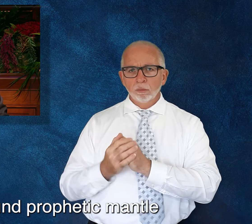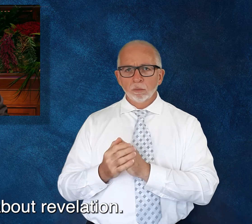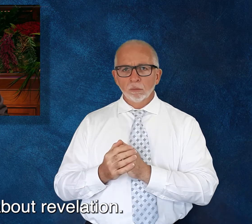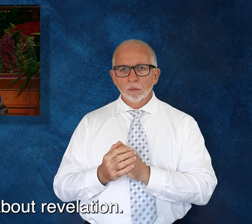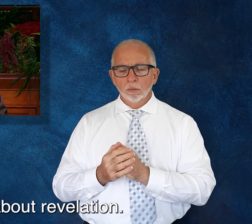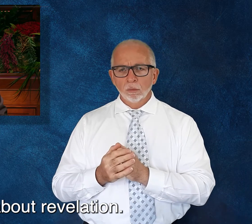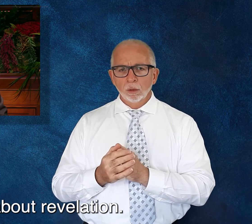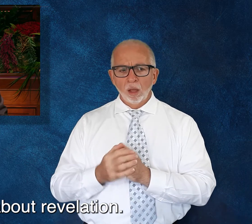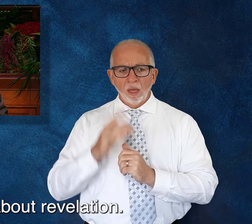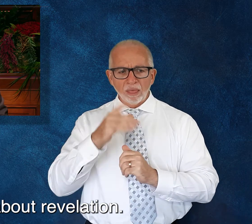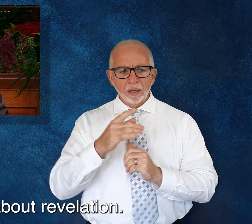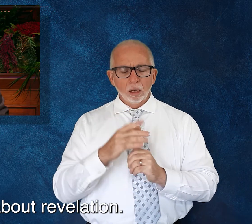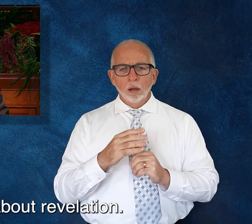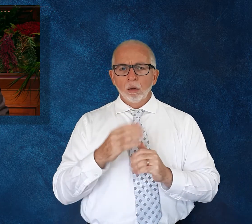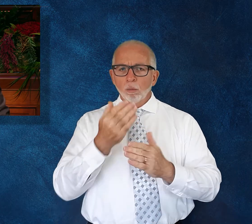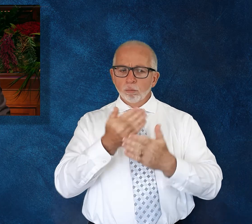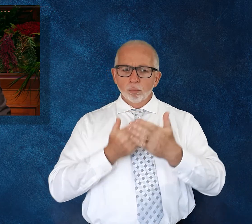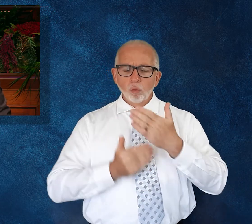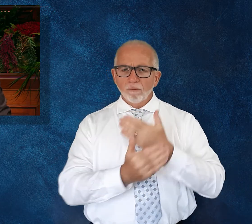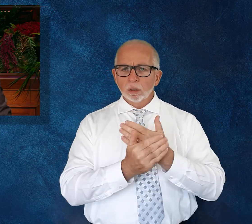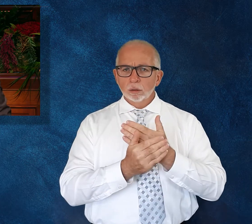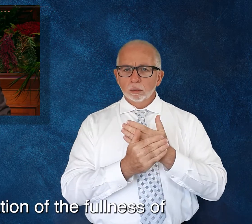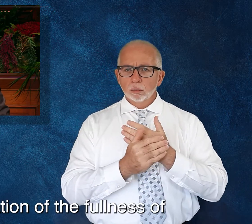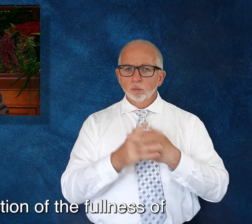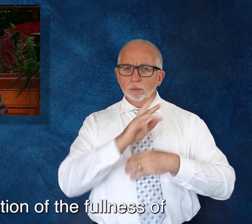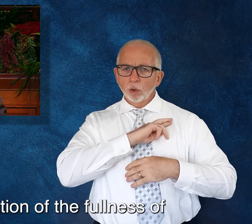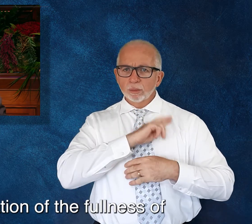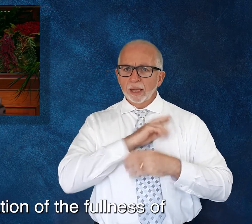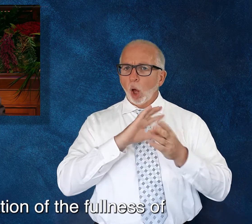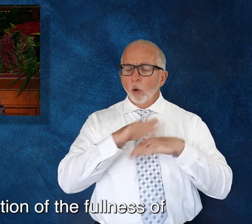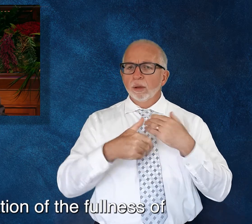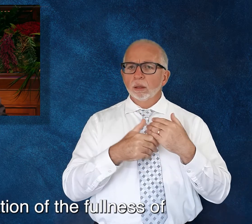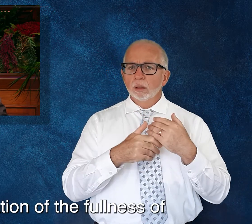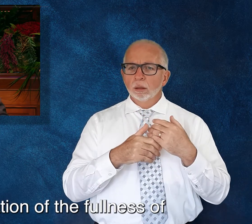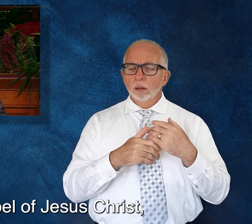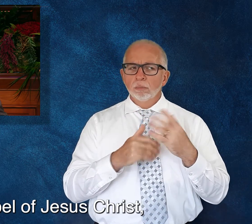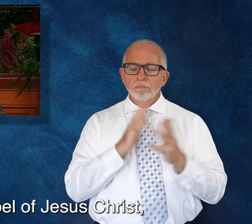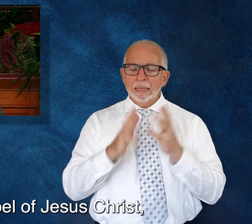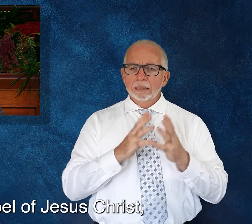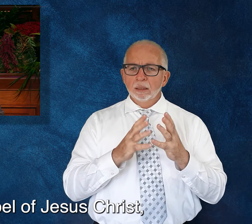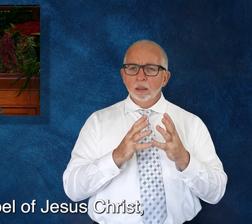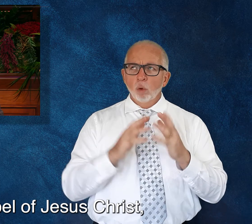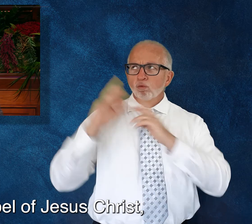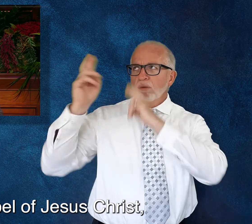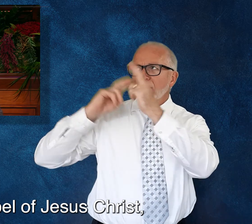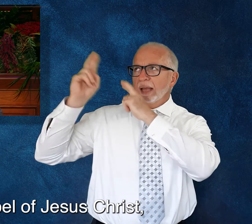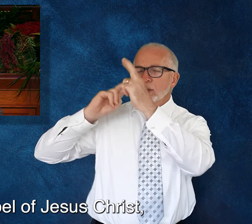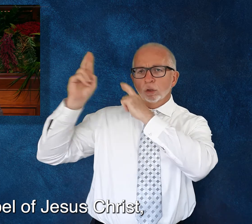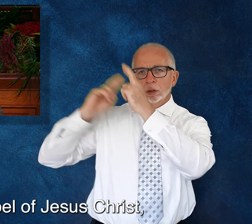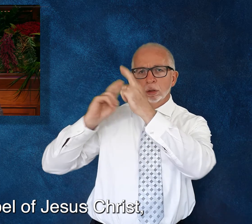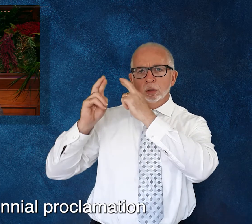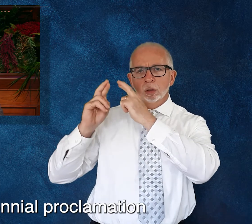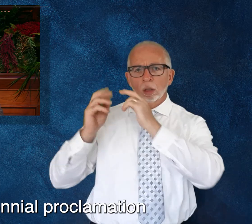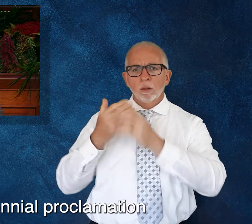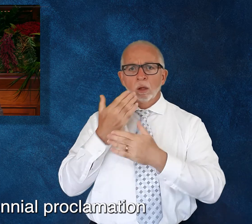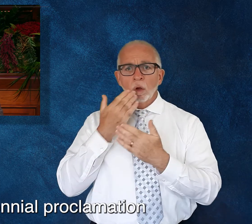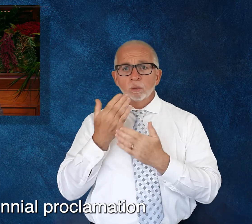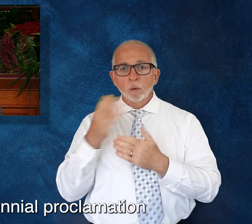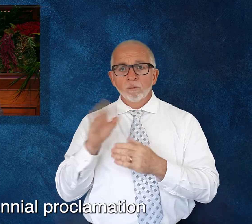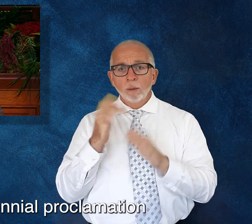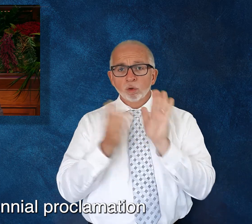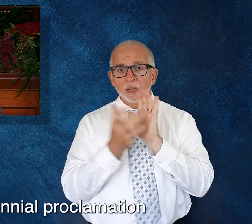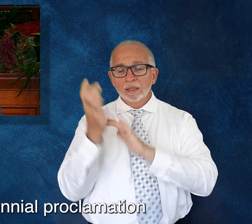mantle is all about revelation. The restoration of the fullness of the gospel of Jesus Christ, a